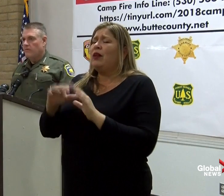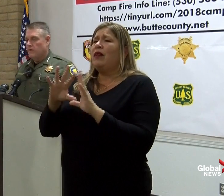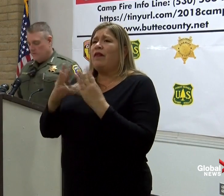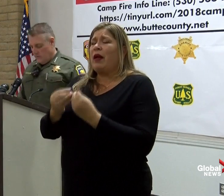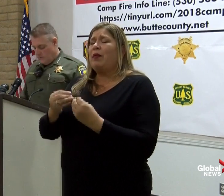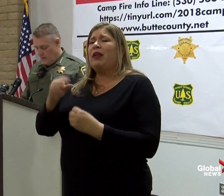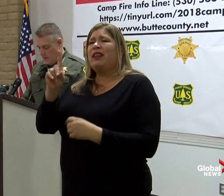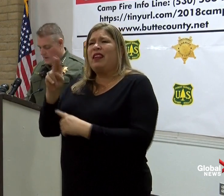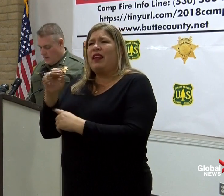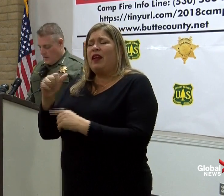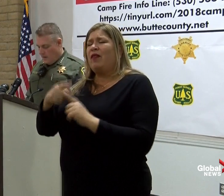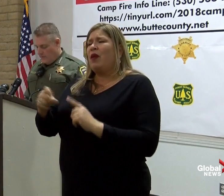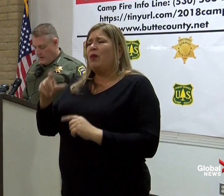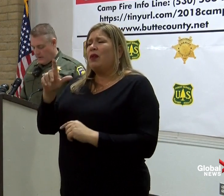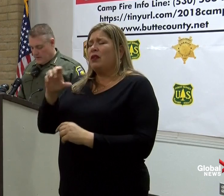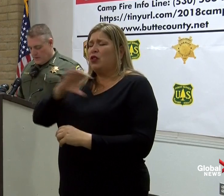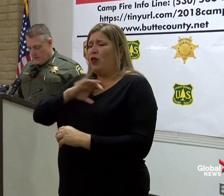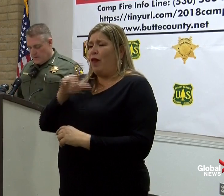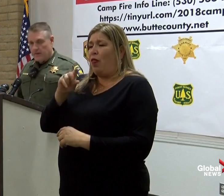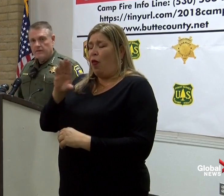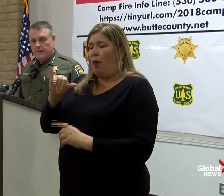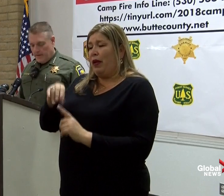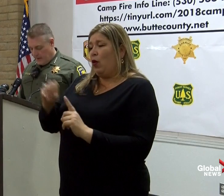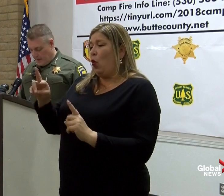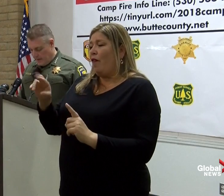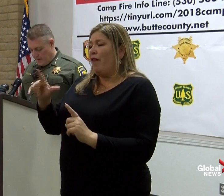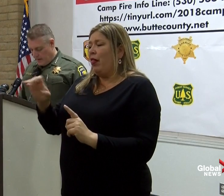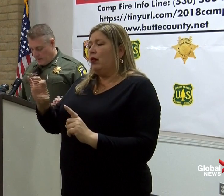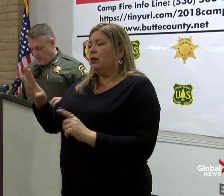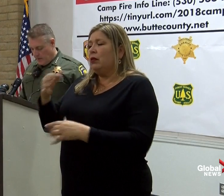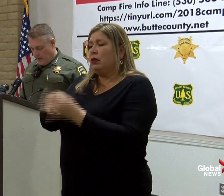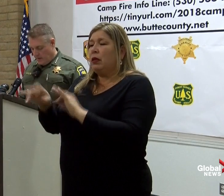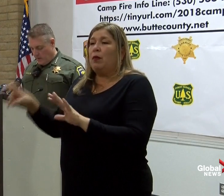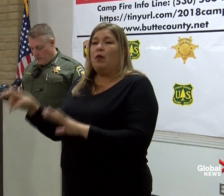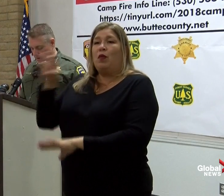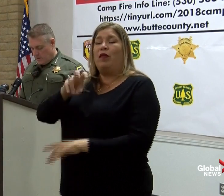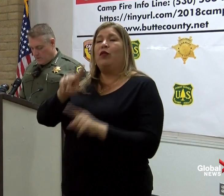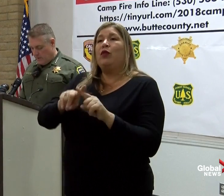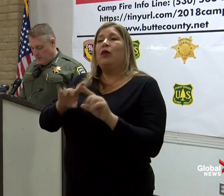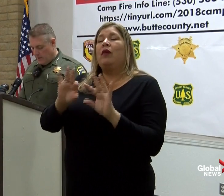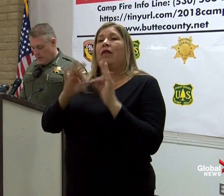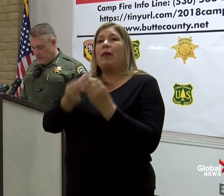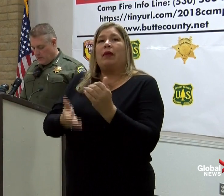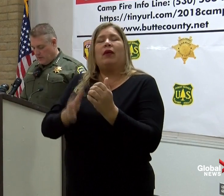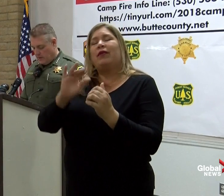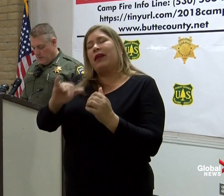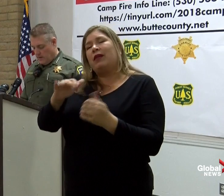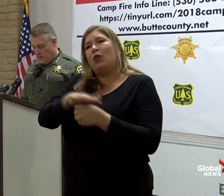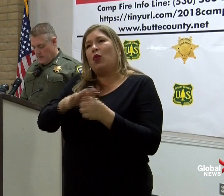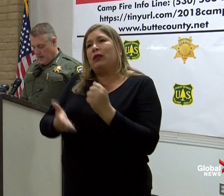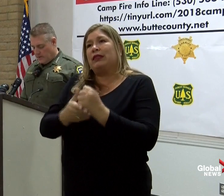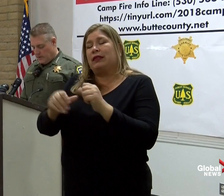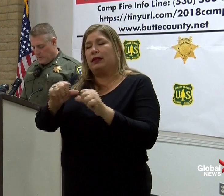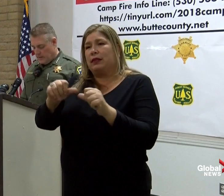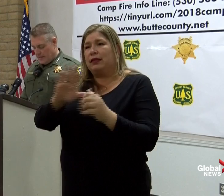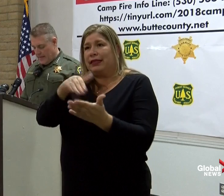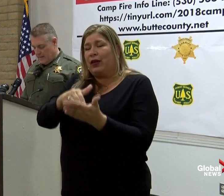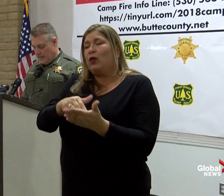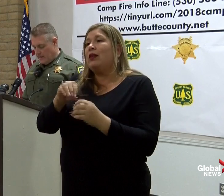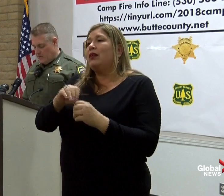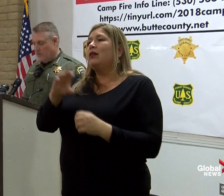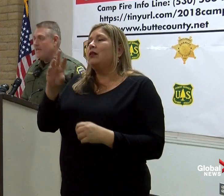in Oroville to the Family Assistance Center. Again, that is located at the old Sears building here in Chico. The address